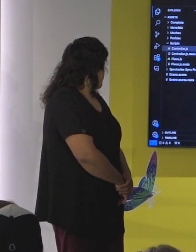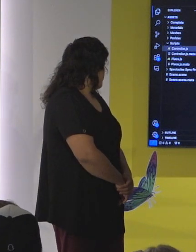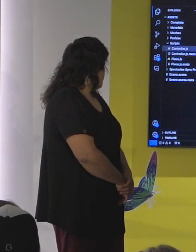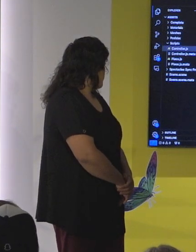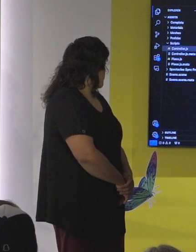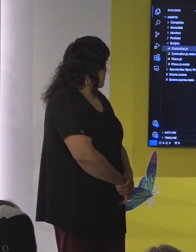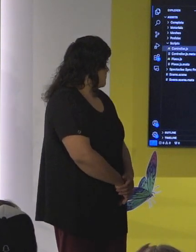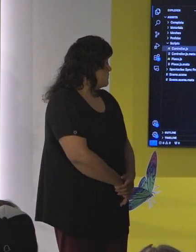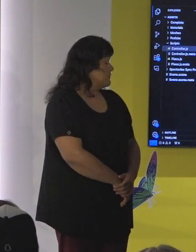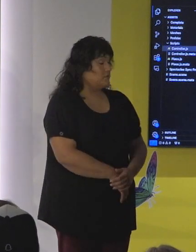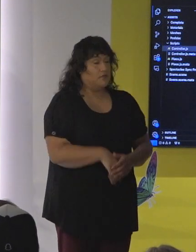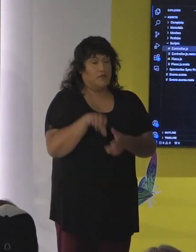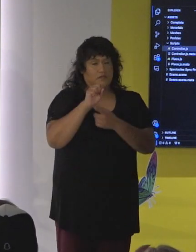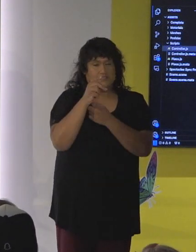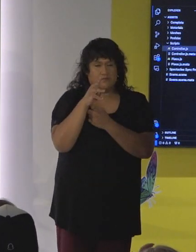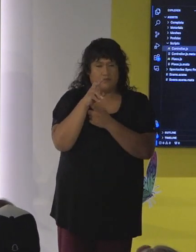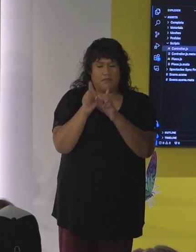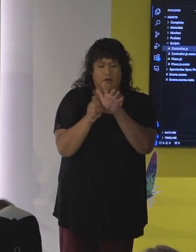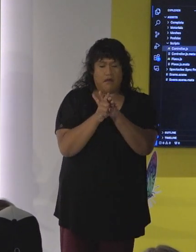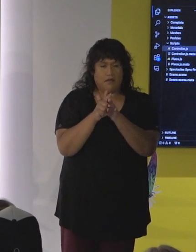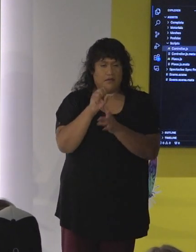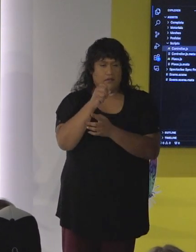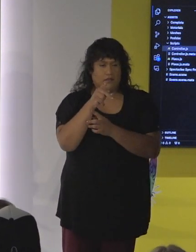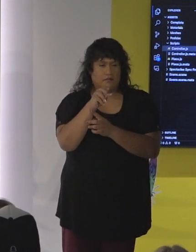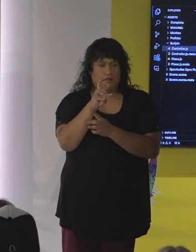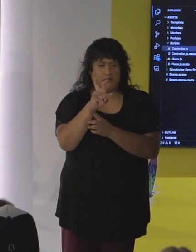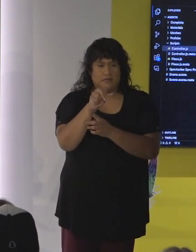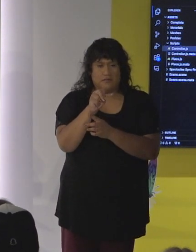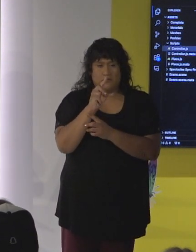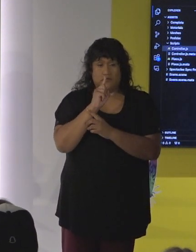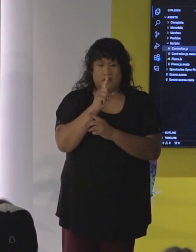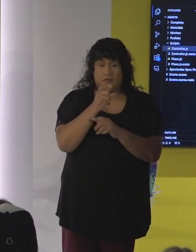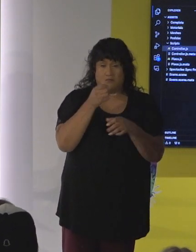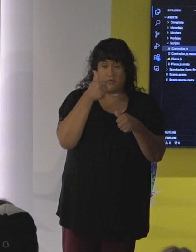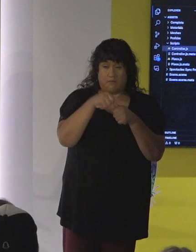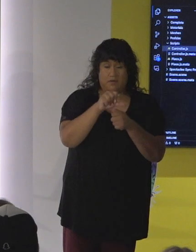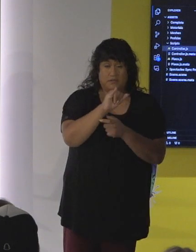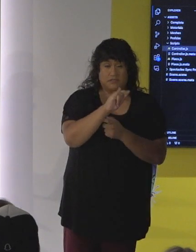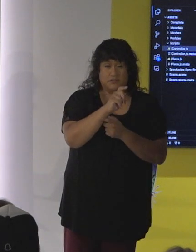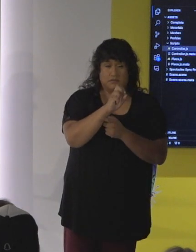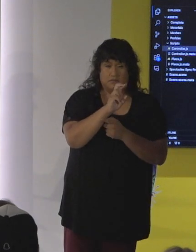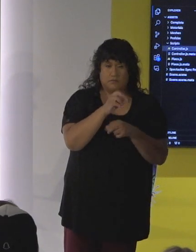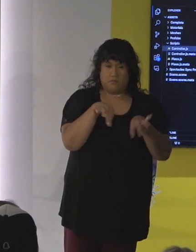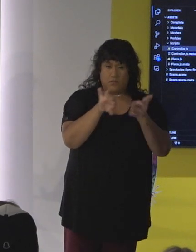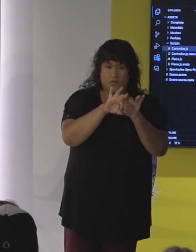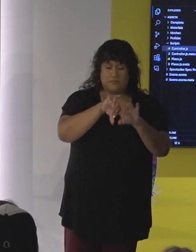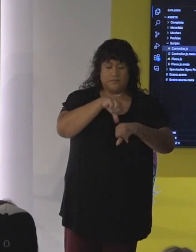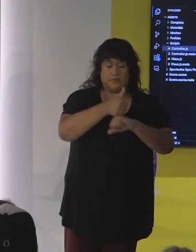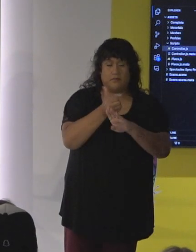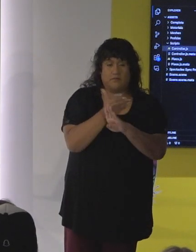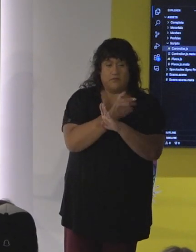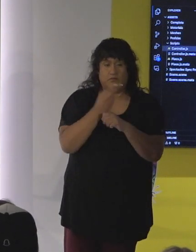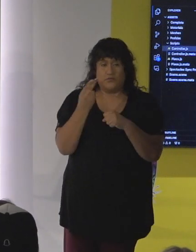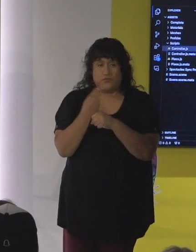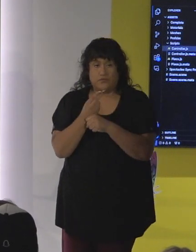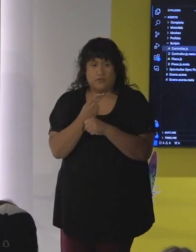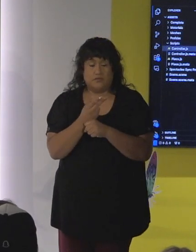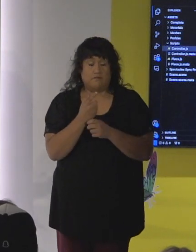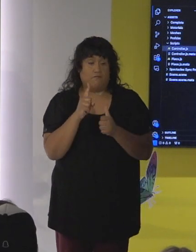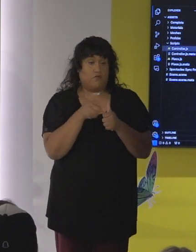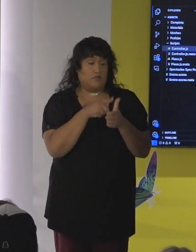this is, remember, so important that the instantiator is ready before you try to use it, we're going to first check, is the instantiator